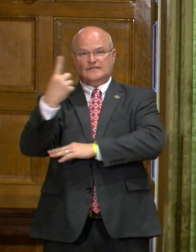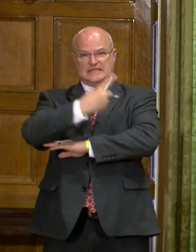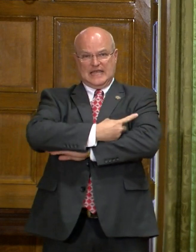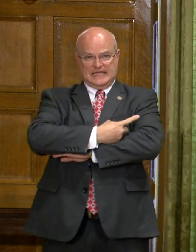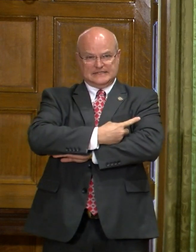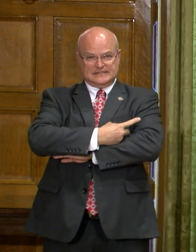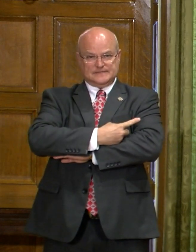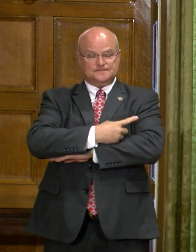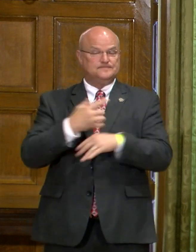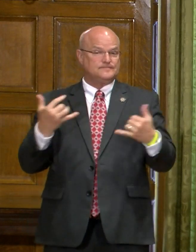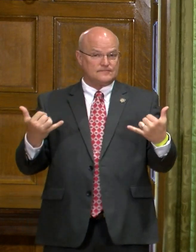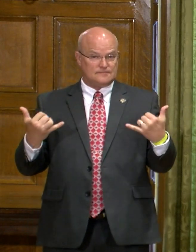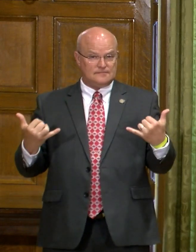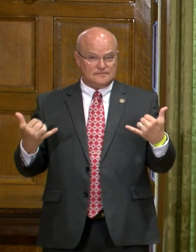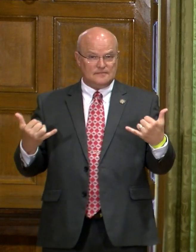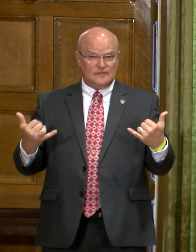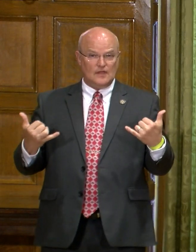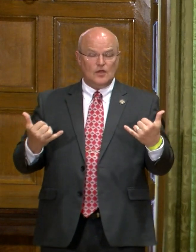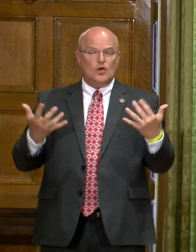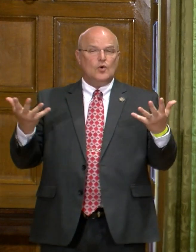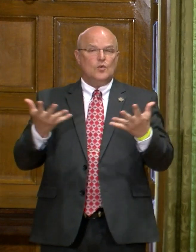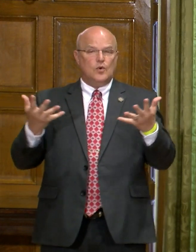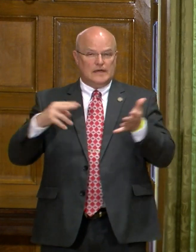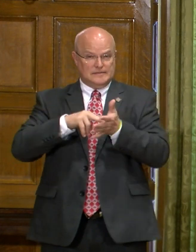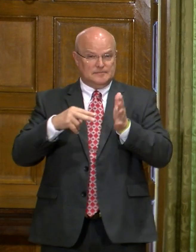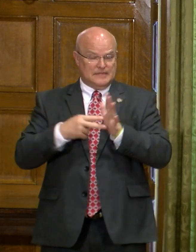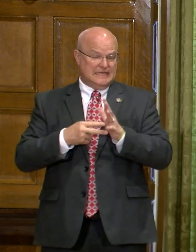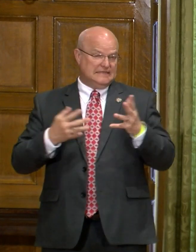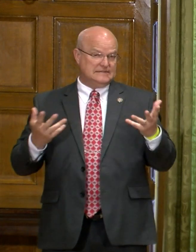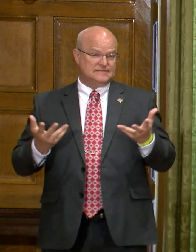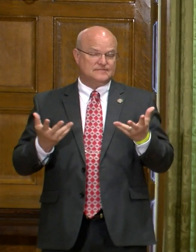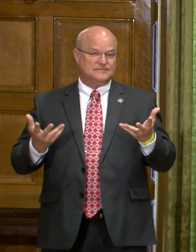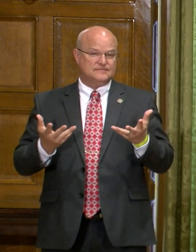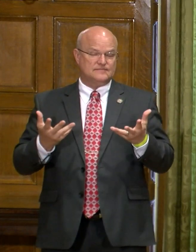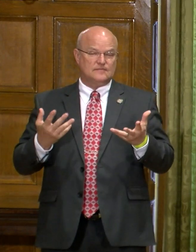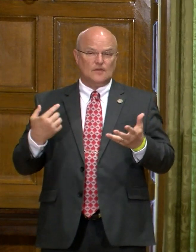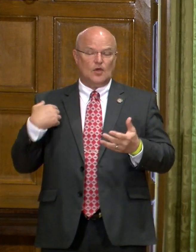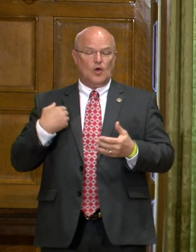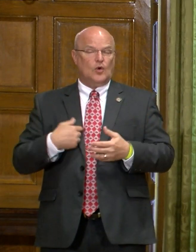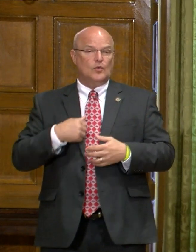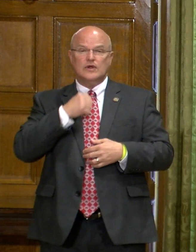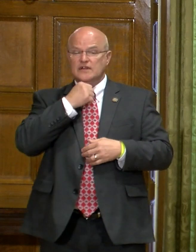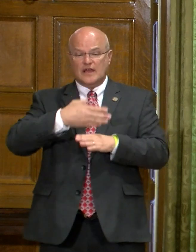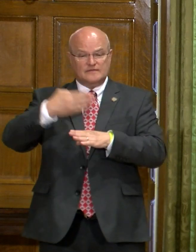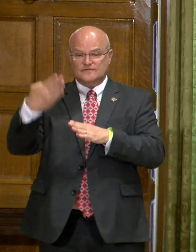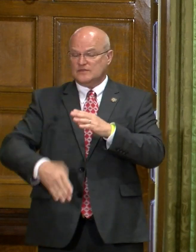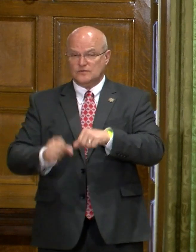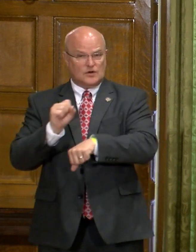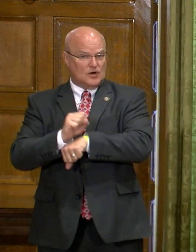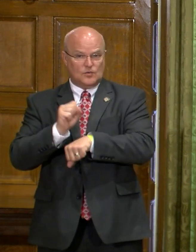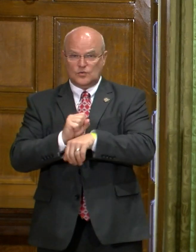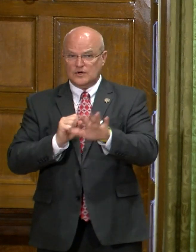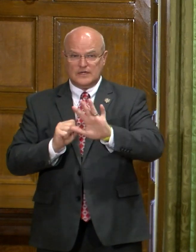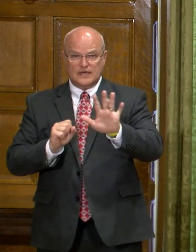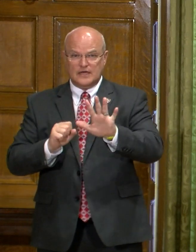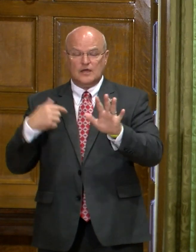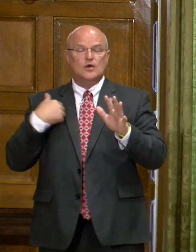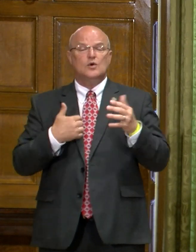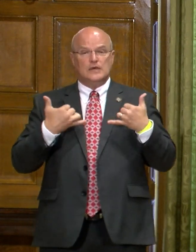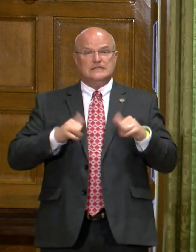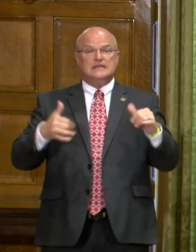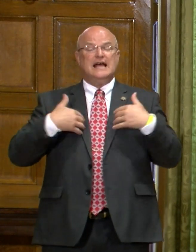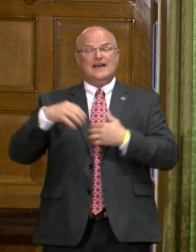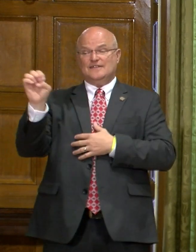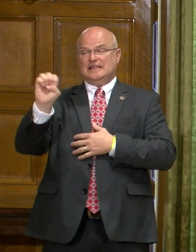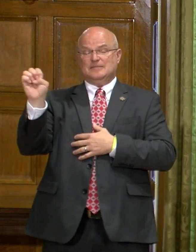days. Now, what this means is that we're not yet finished with our work. We still have